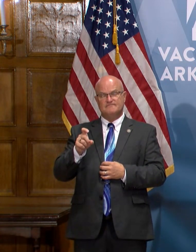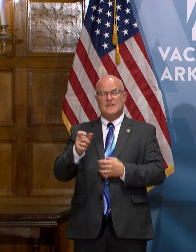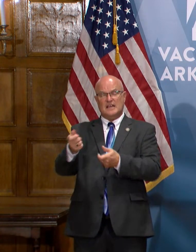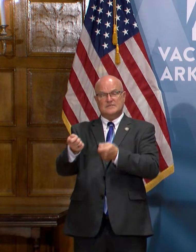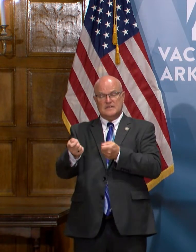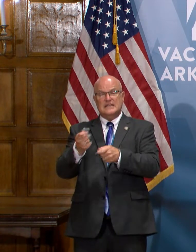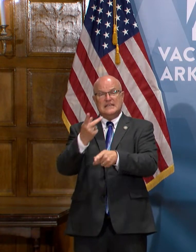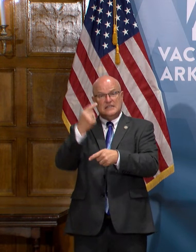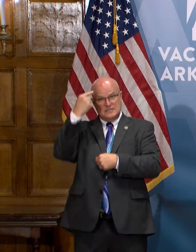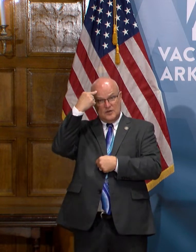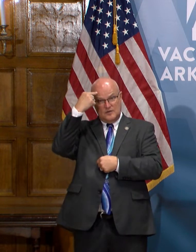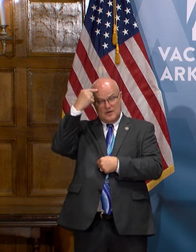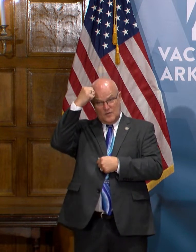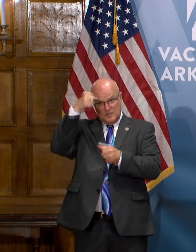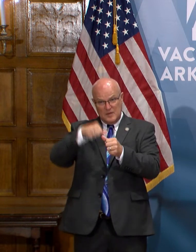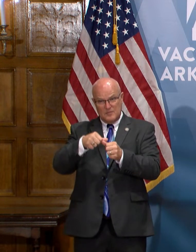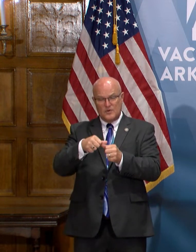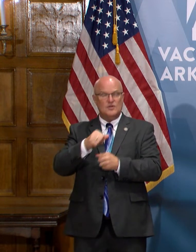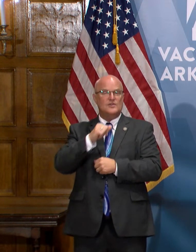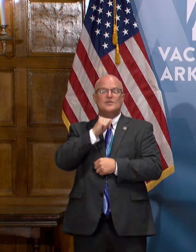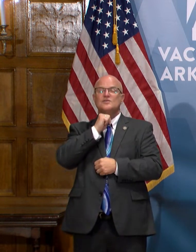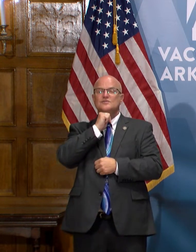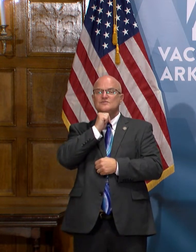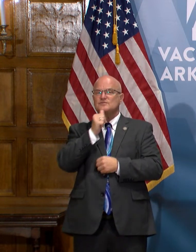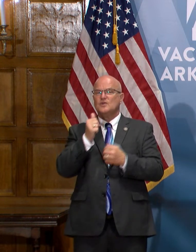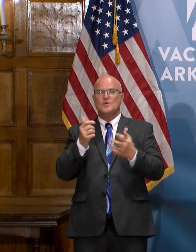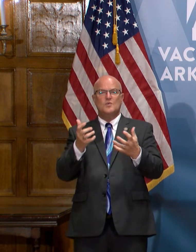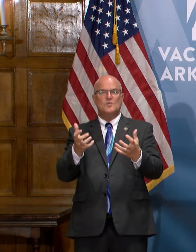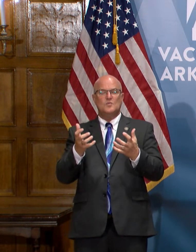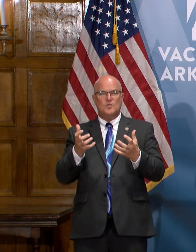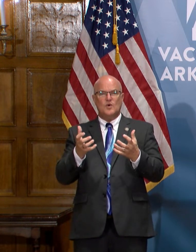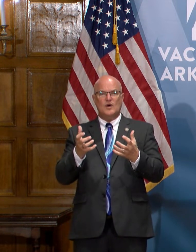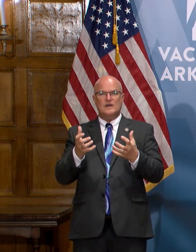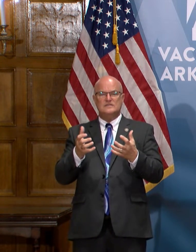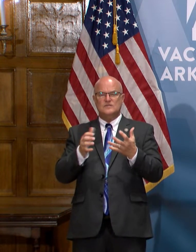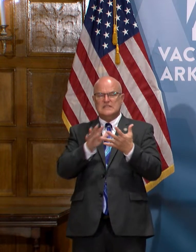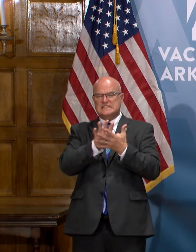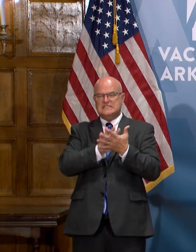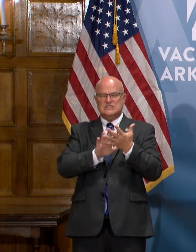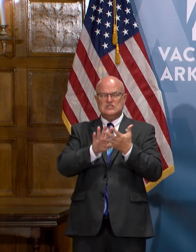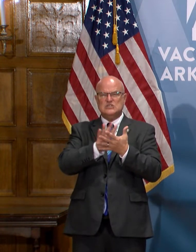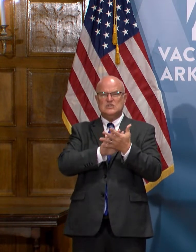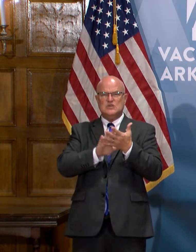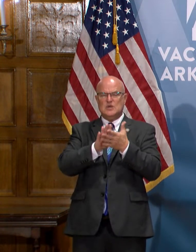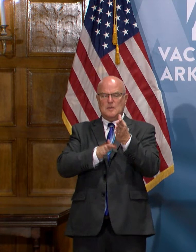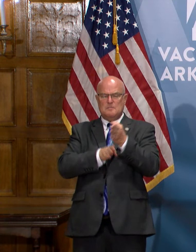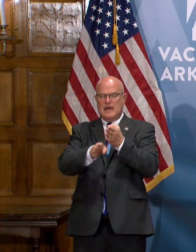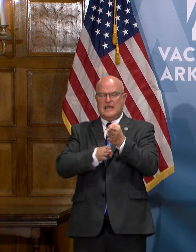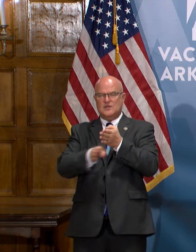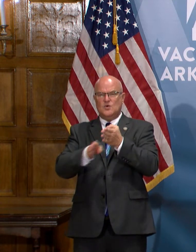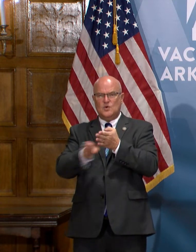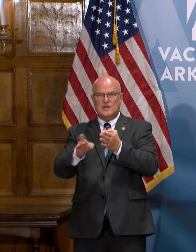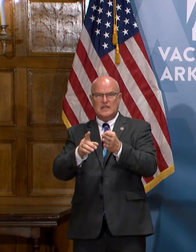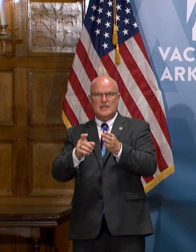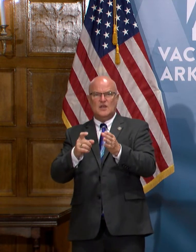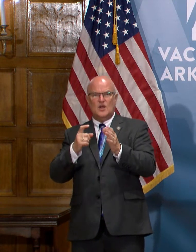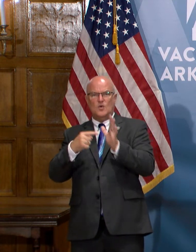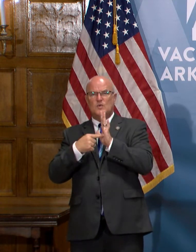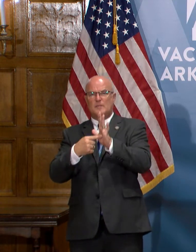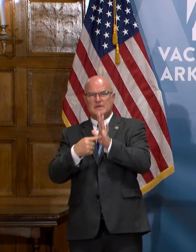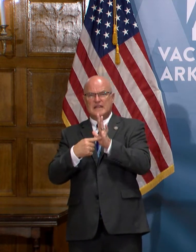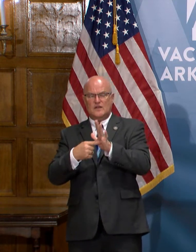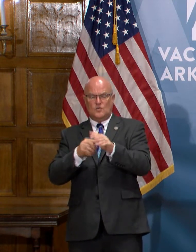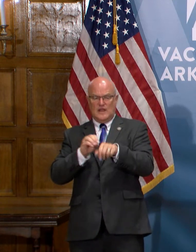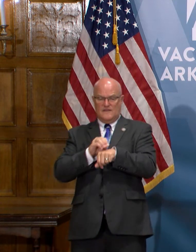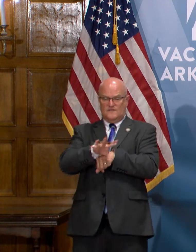them to keep in mind that you do not want to dilute minority representation or influence